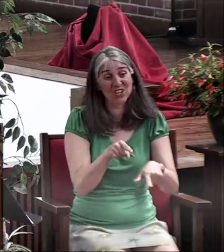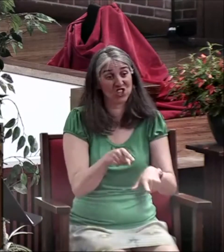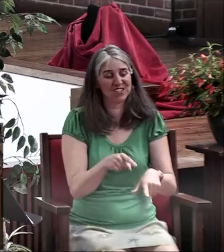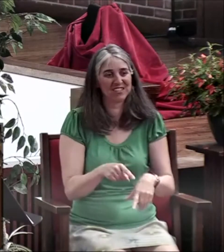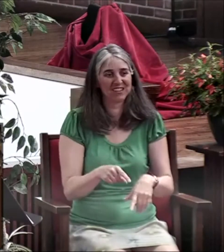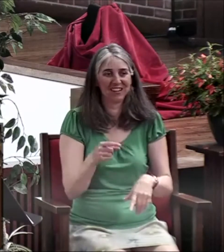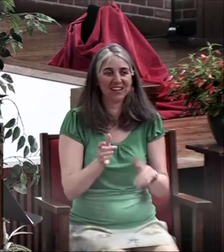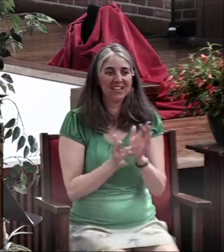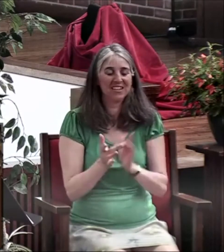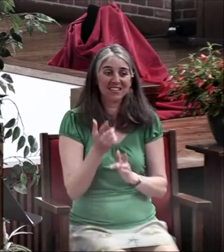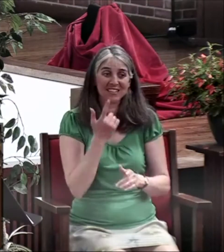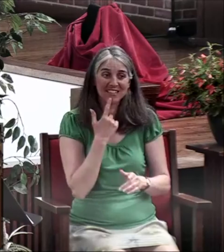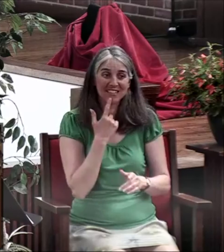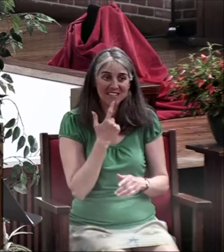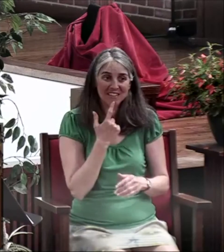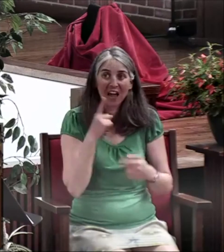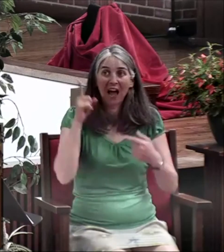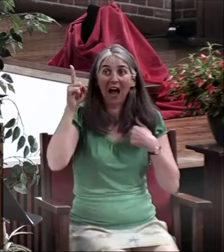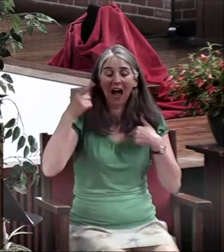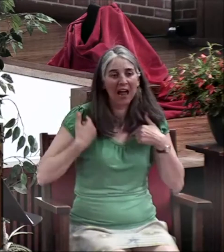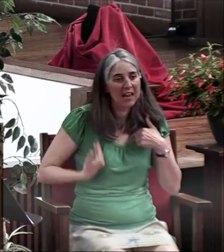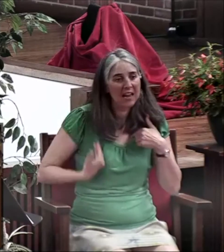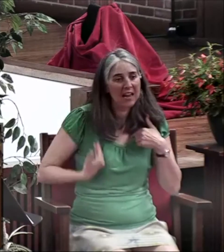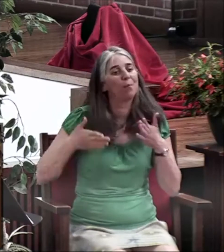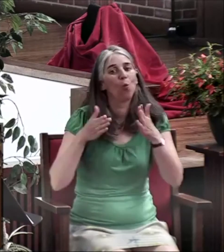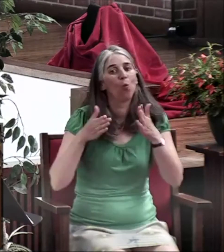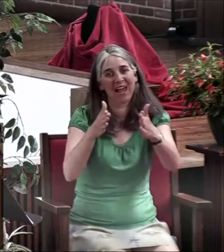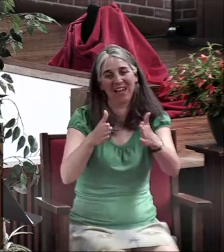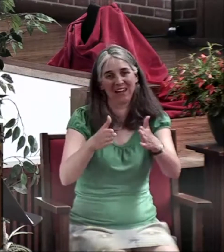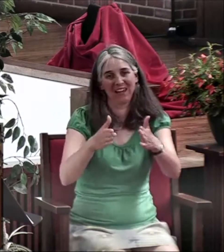And he says, at the end of the day, I am the way.